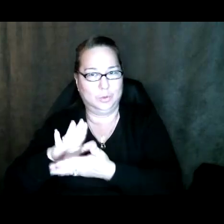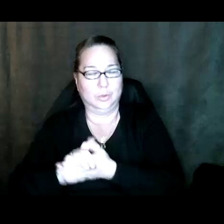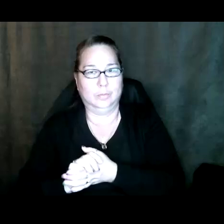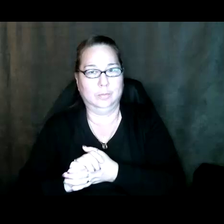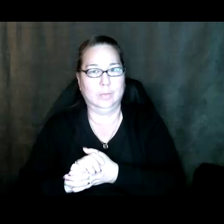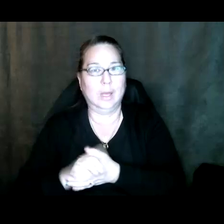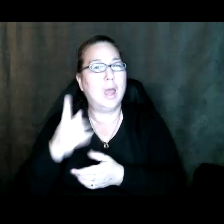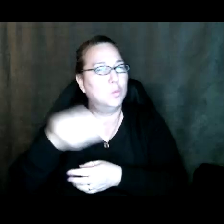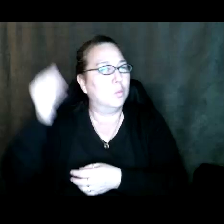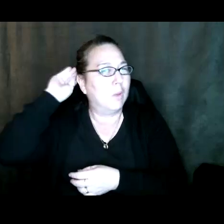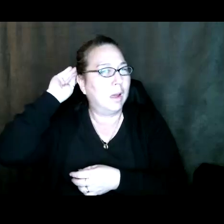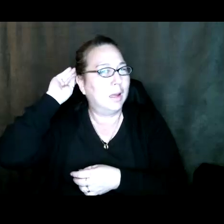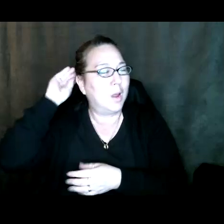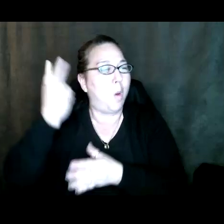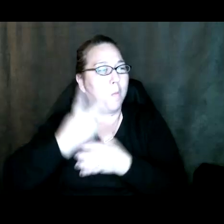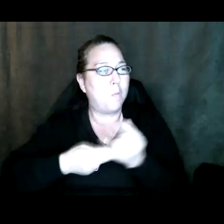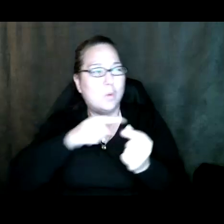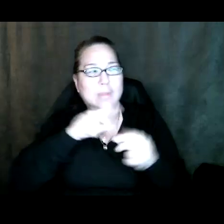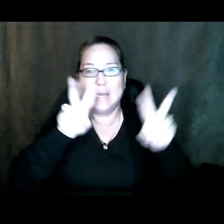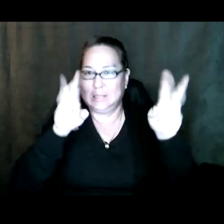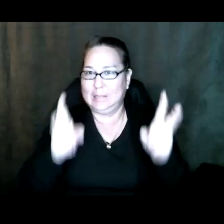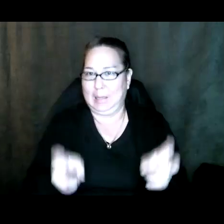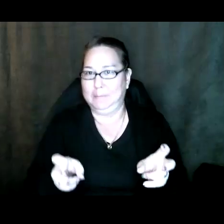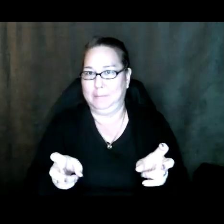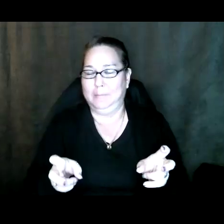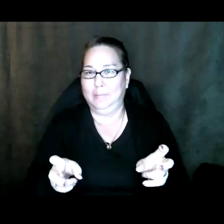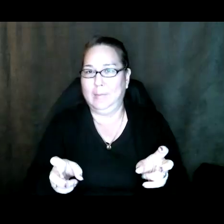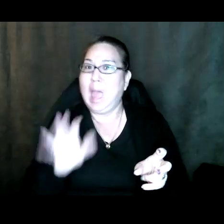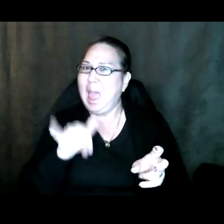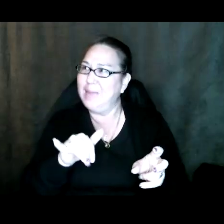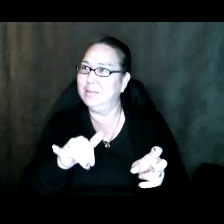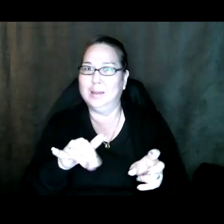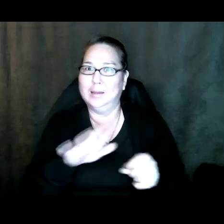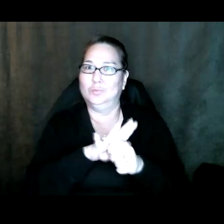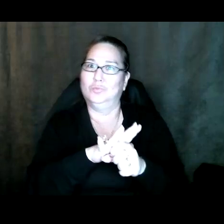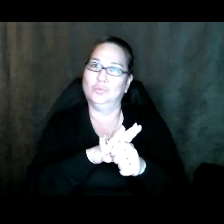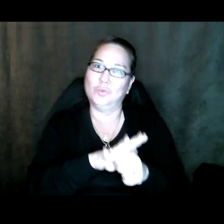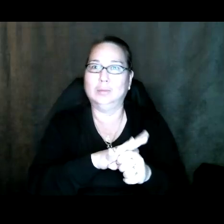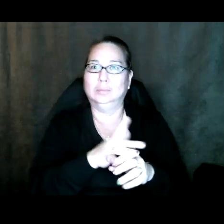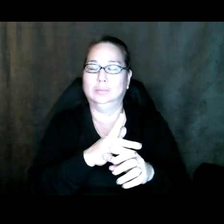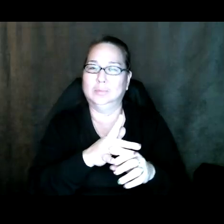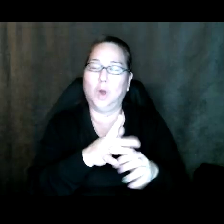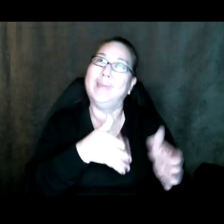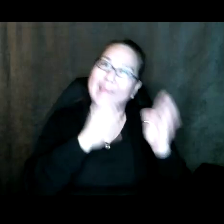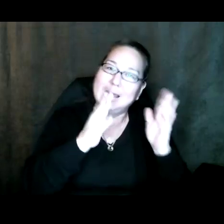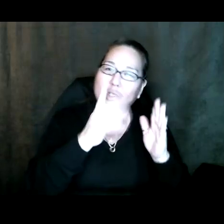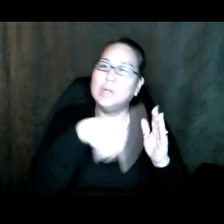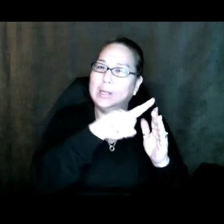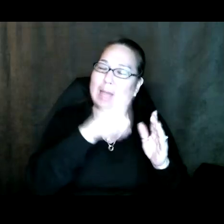these themes and the tension that they create throughout the presentation. We are motivated by signs